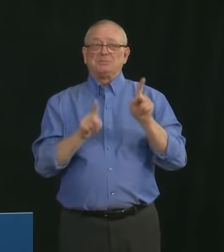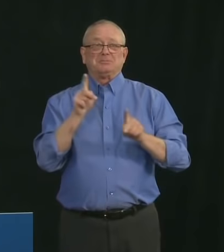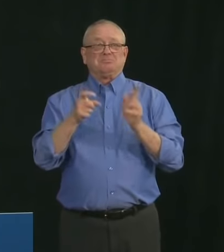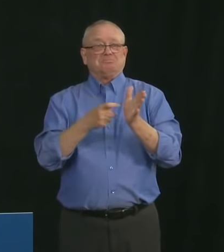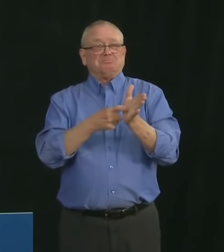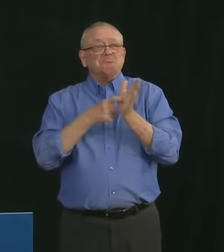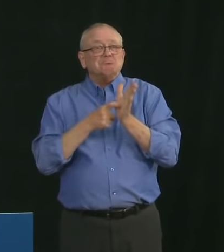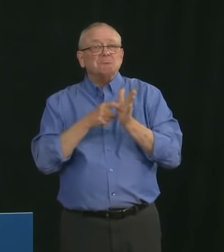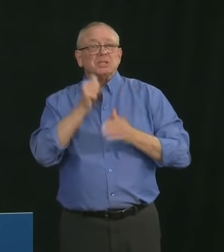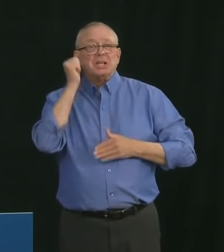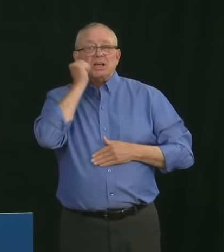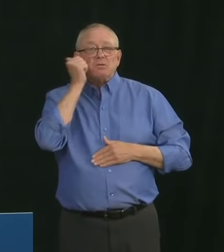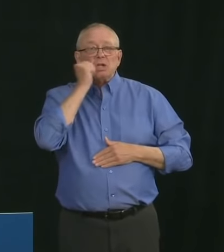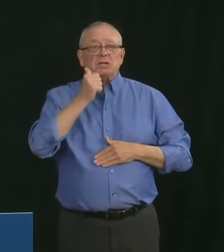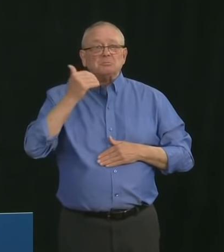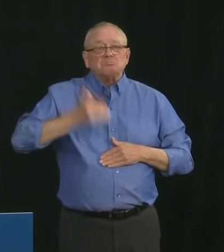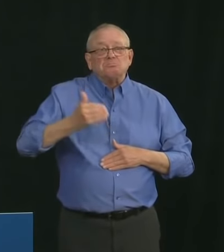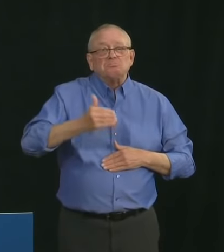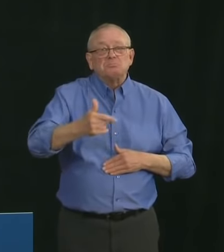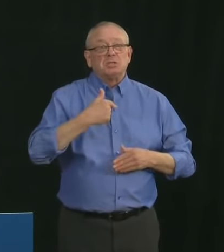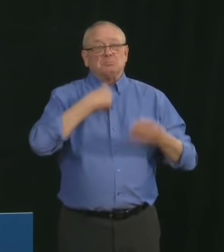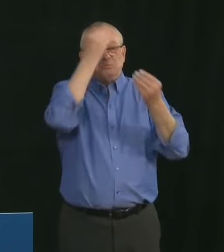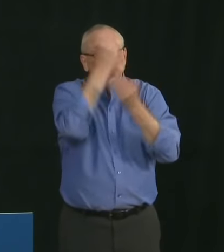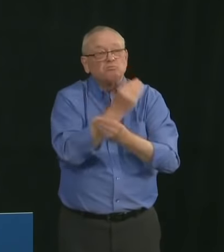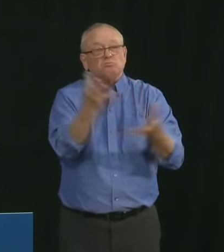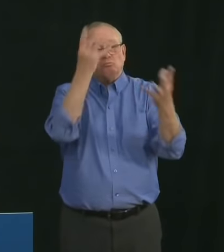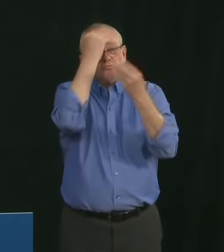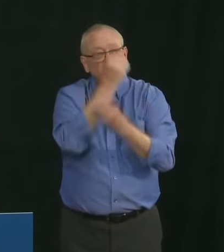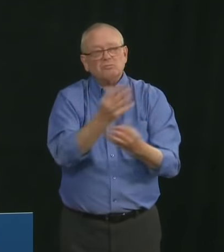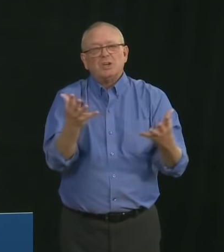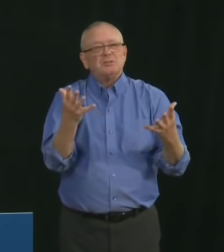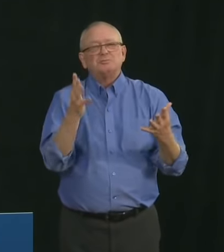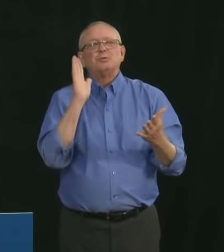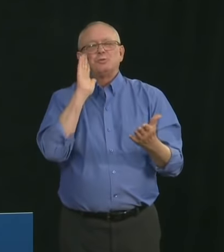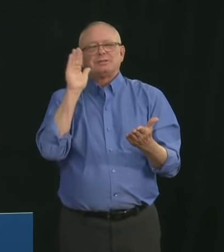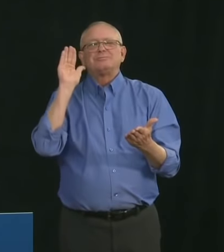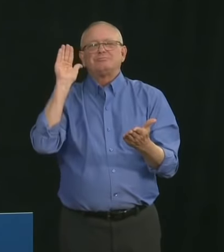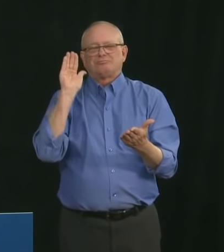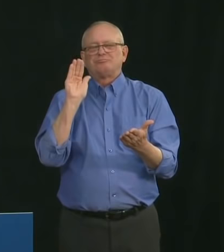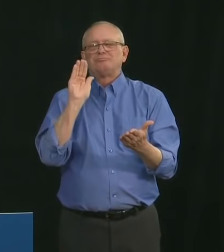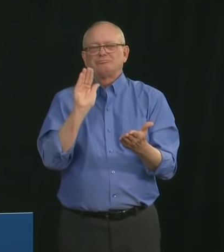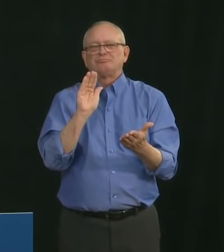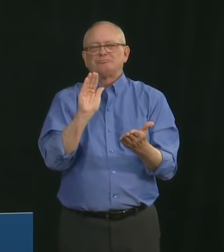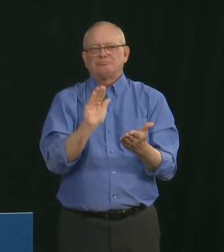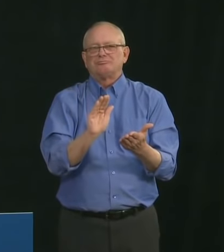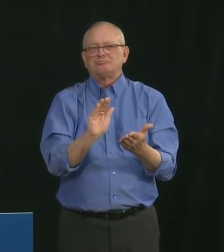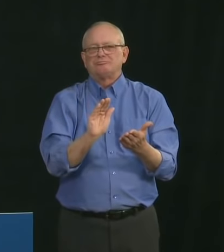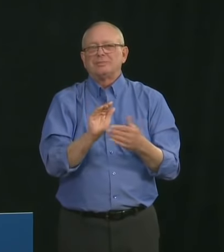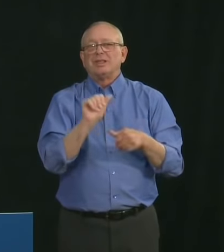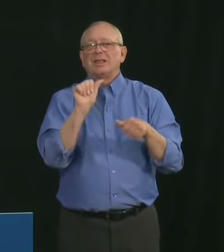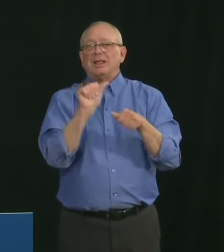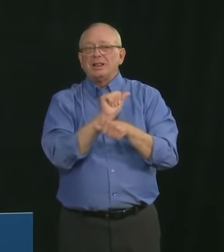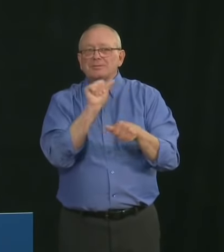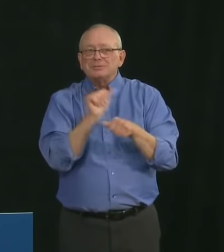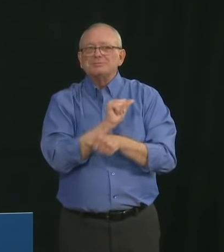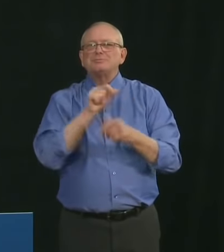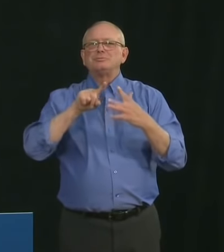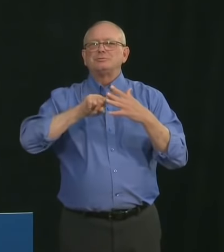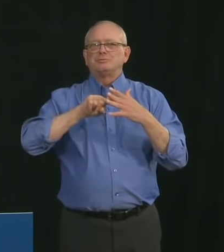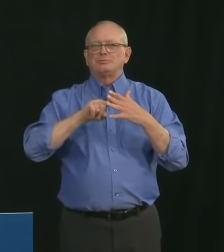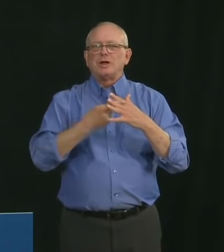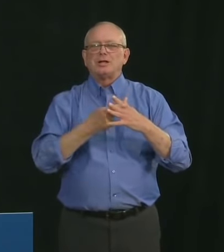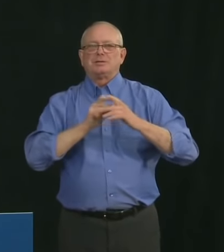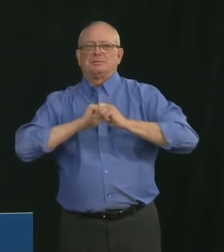the onus is increasingly on all Albertans to protect each other. That is why I want to encourage all of